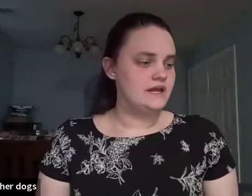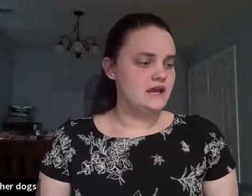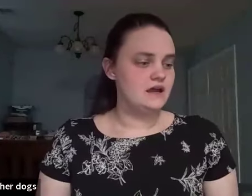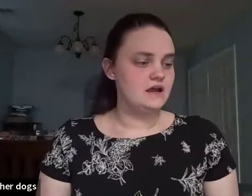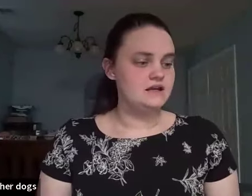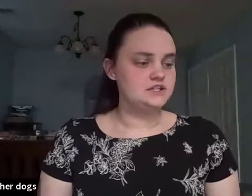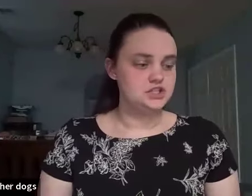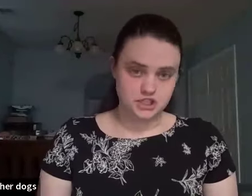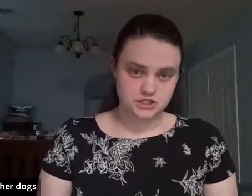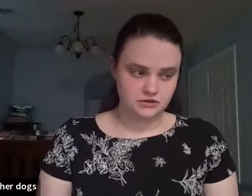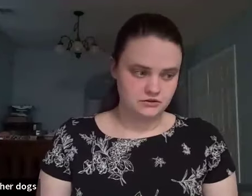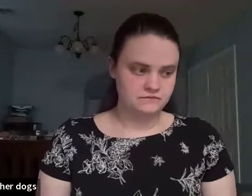we had chill.